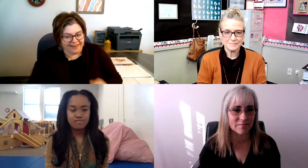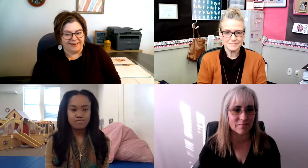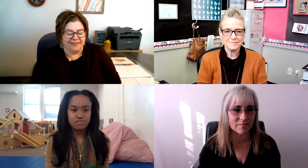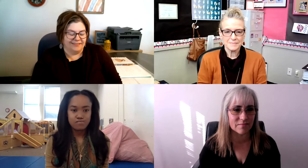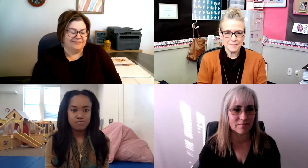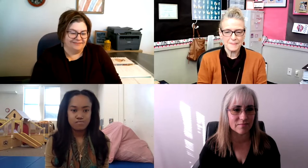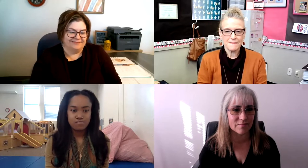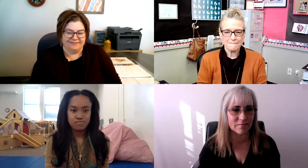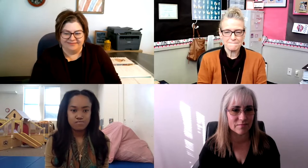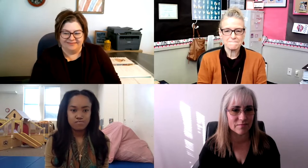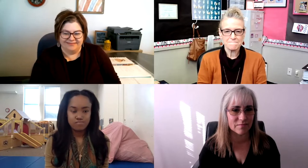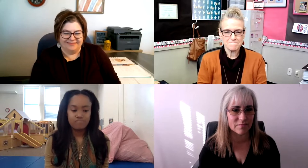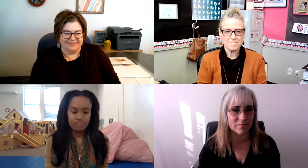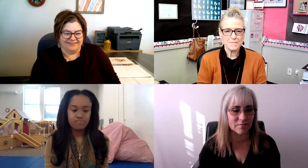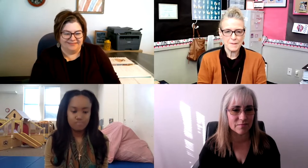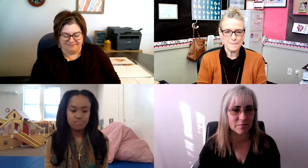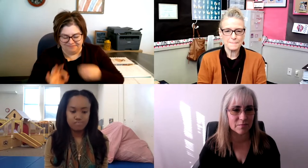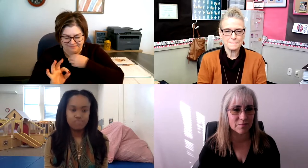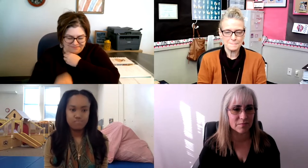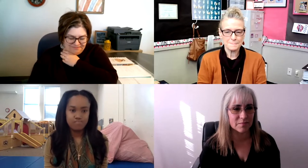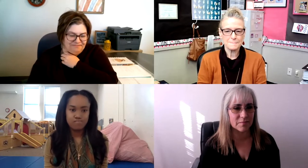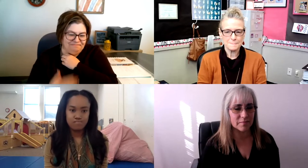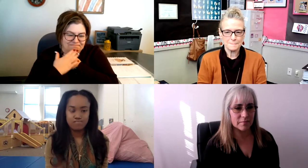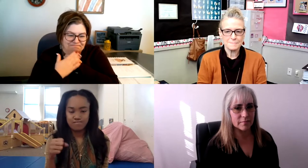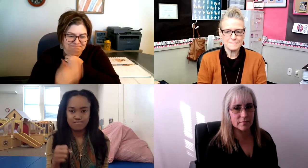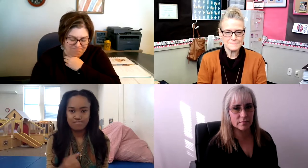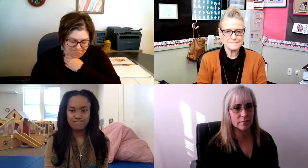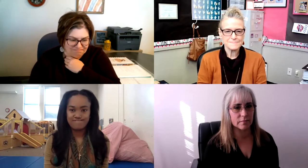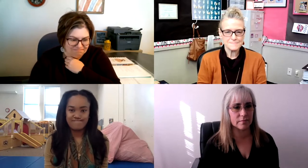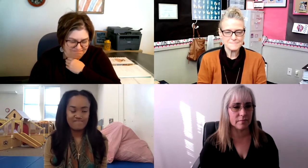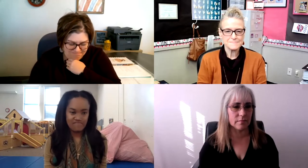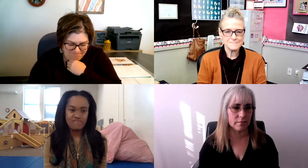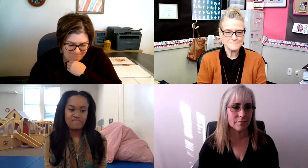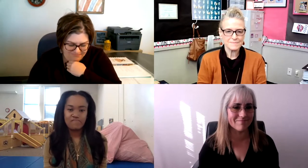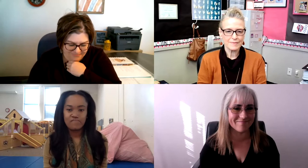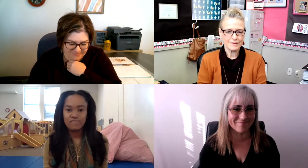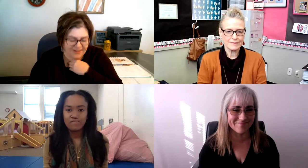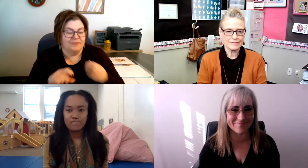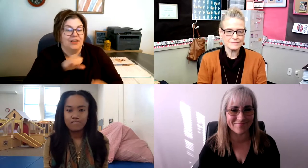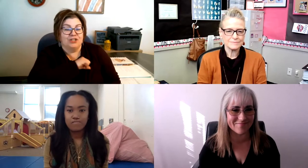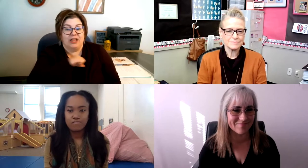Yeah, you know, then you can see, yes, we can communicate. Okay, great. Thank you.